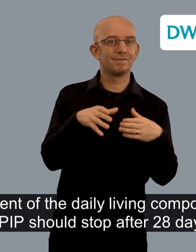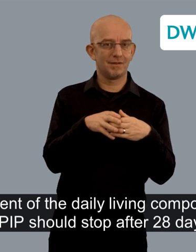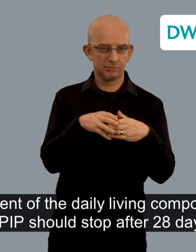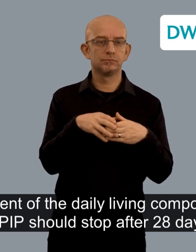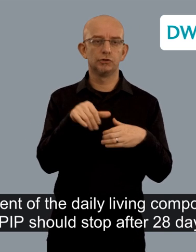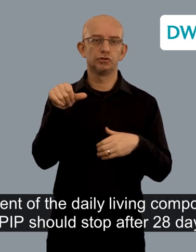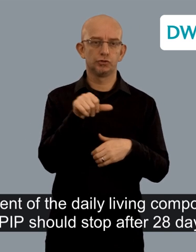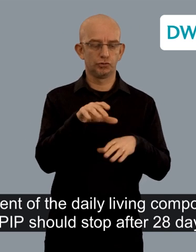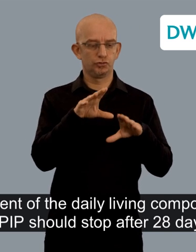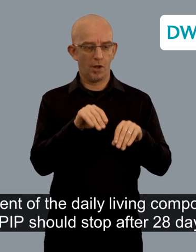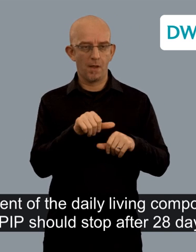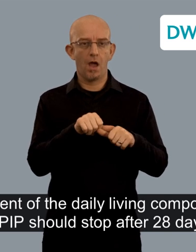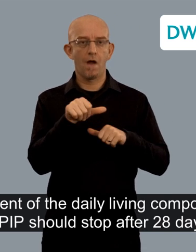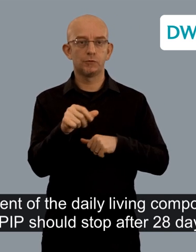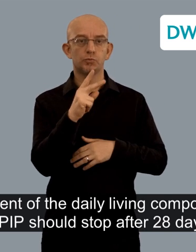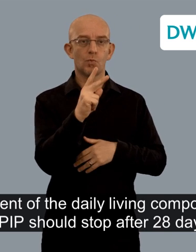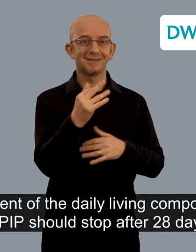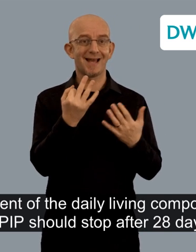for publicly funded care home residents.